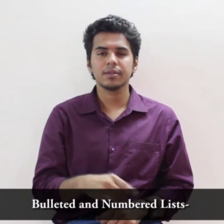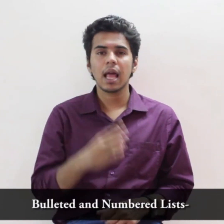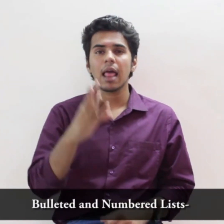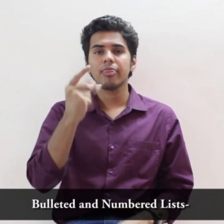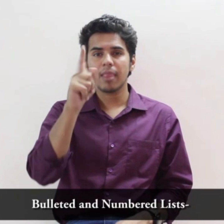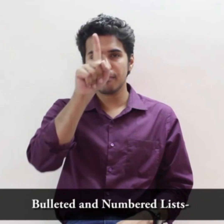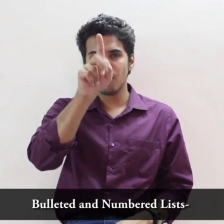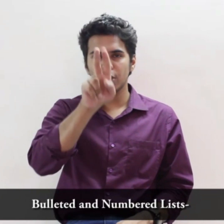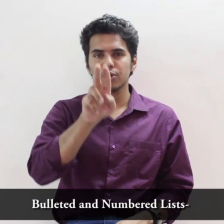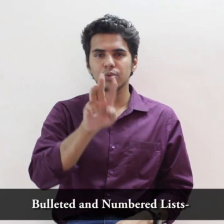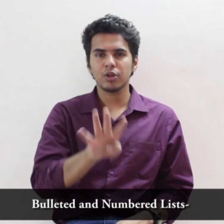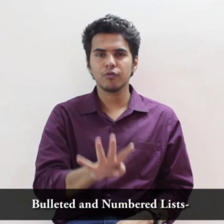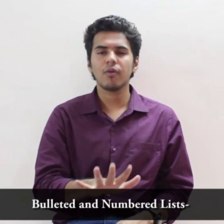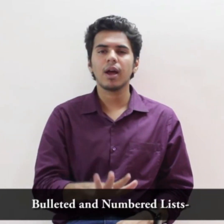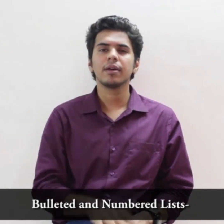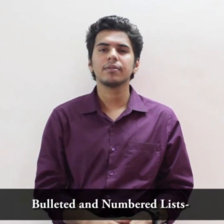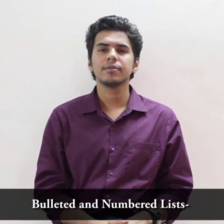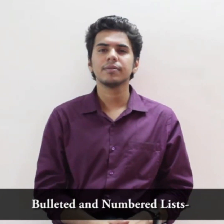Bulleted and numbered list.